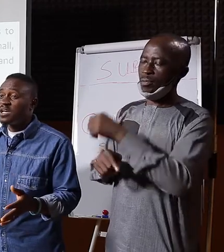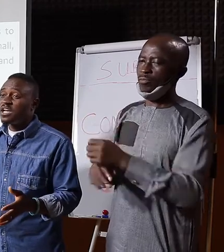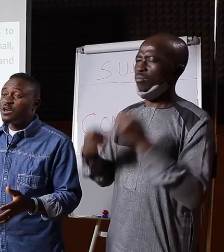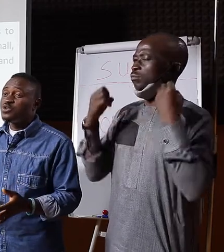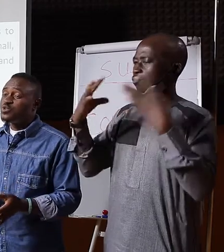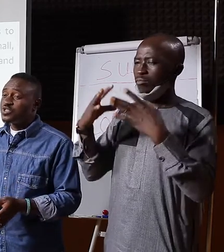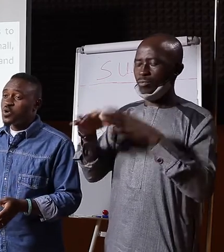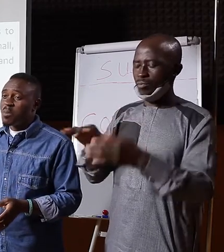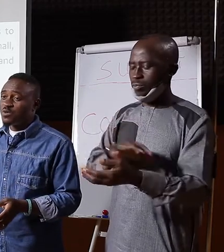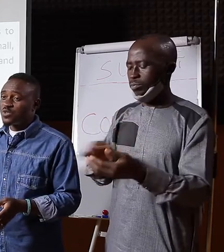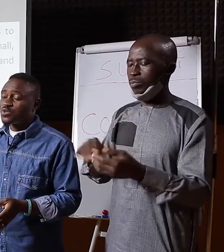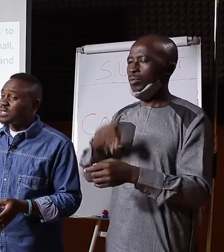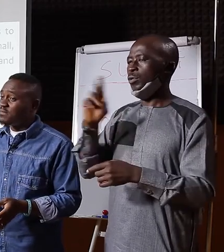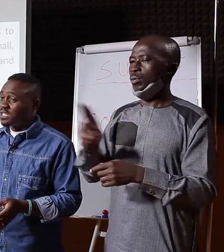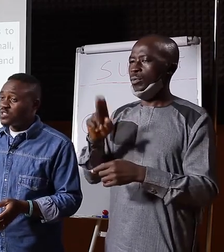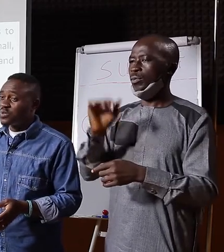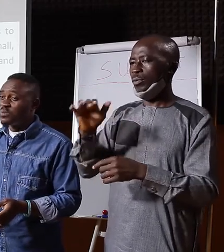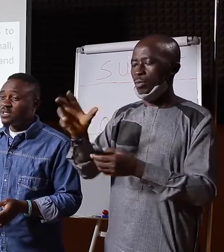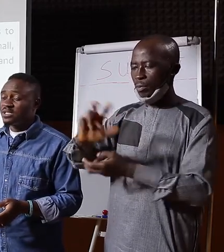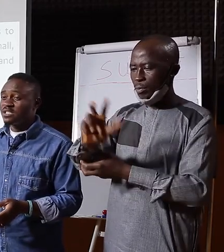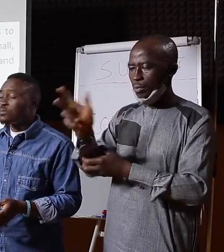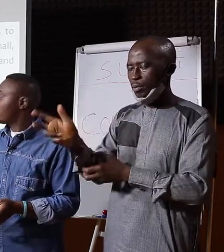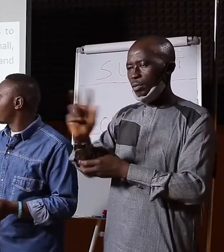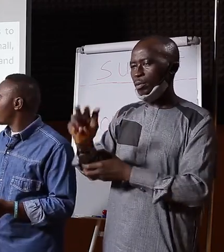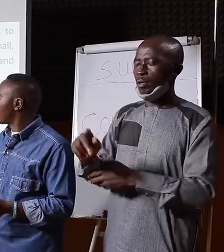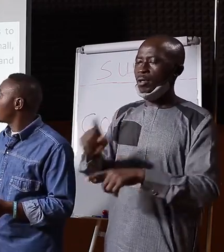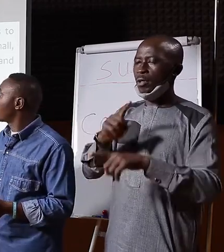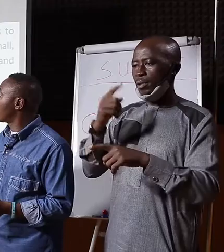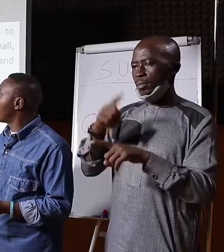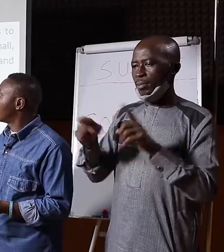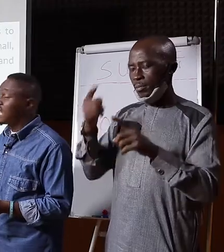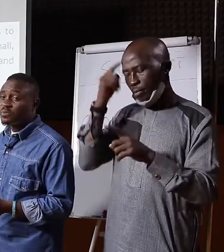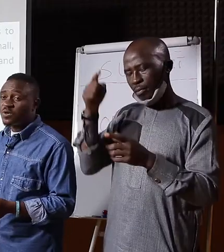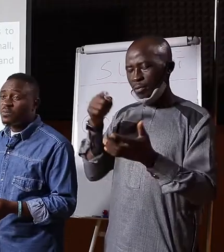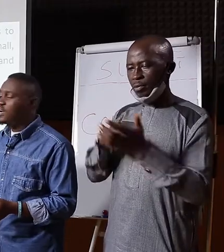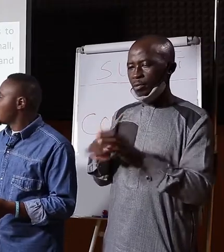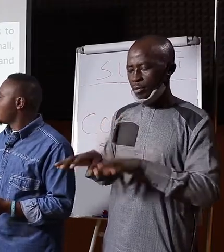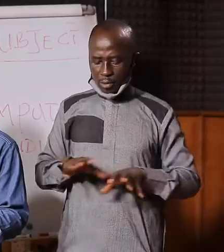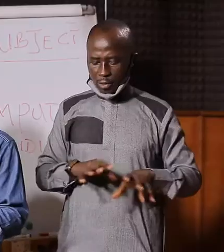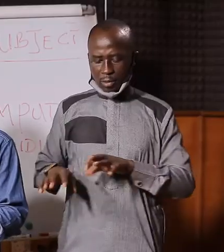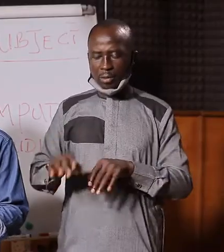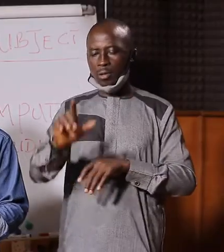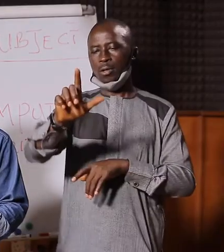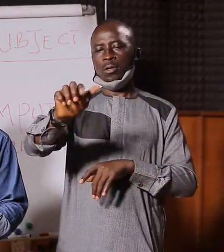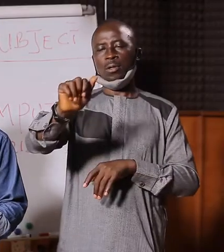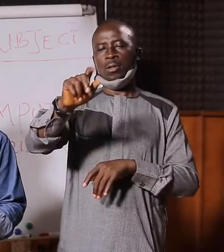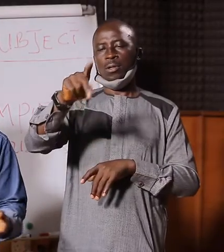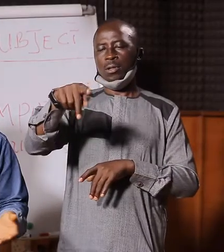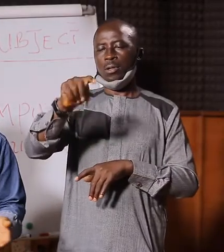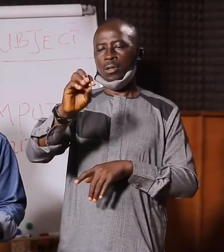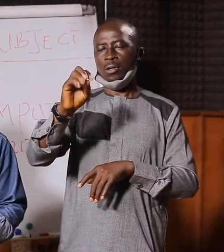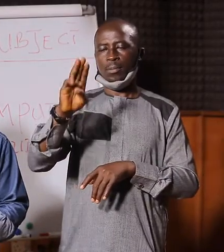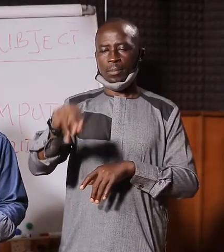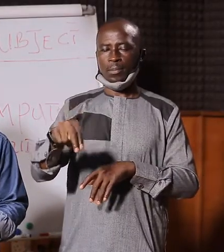desktop, you use your mouse to navigate your pointers. But for a laptop, you have